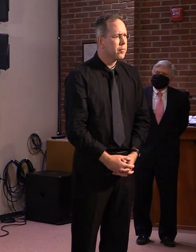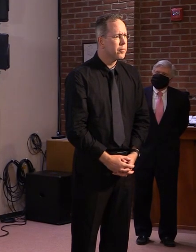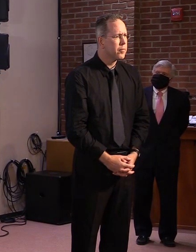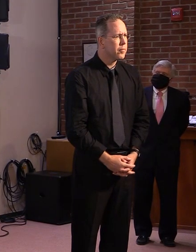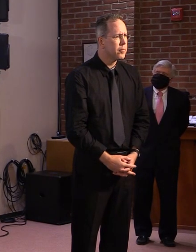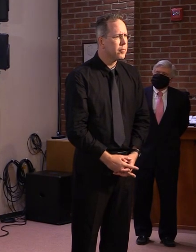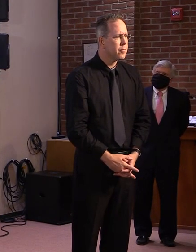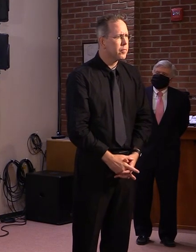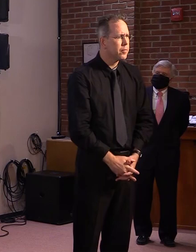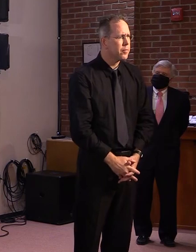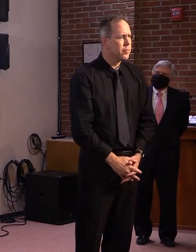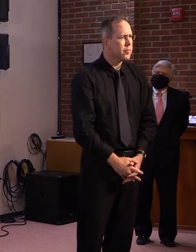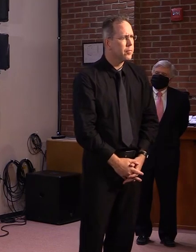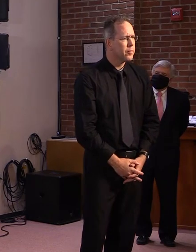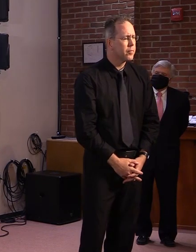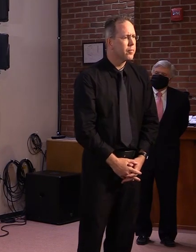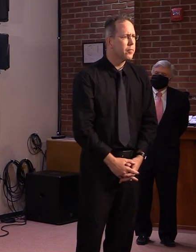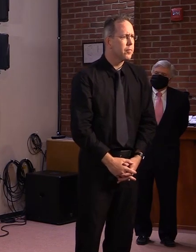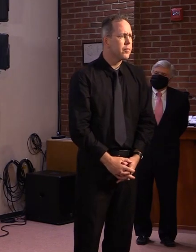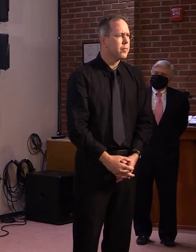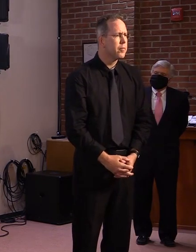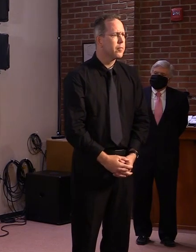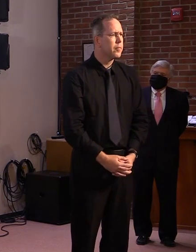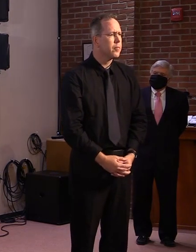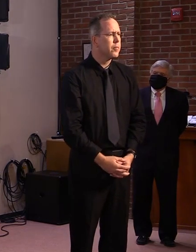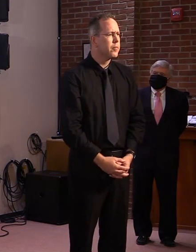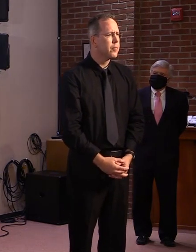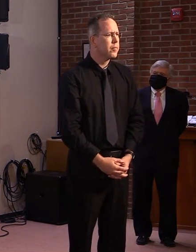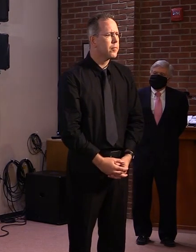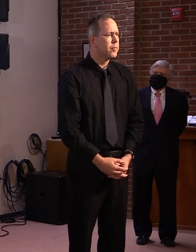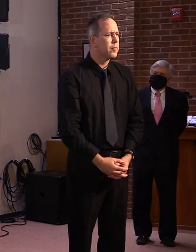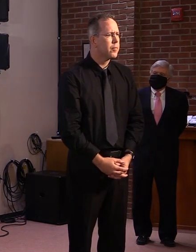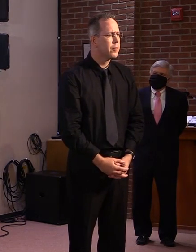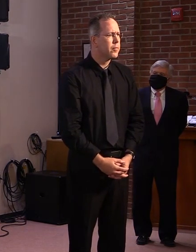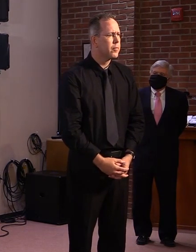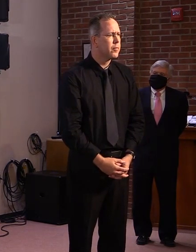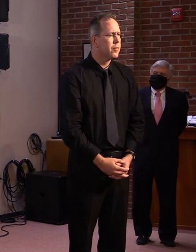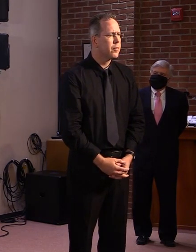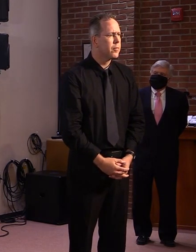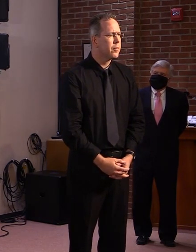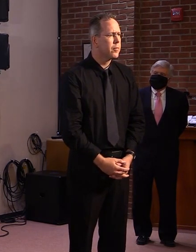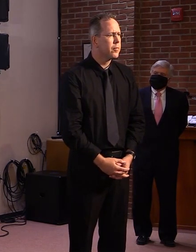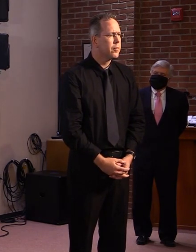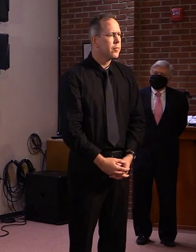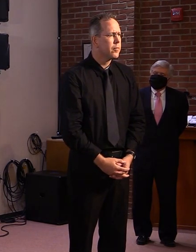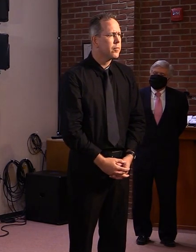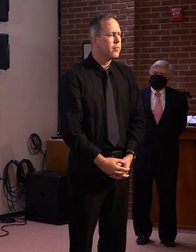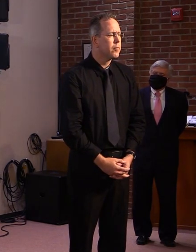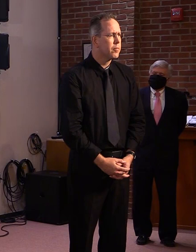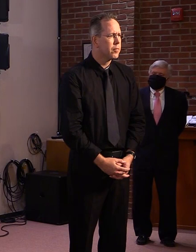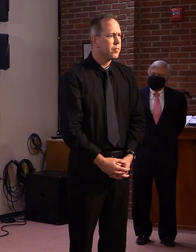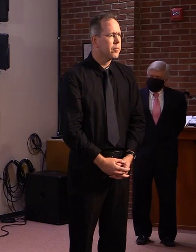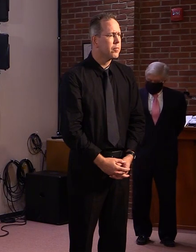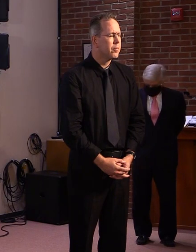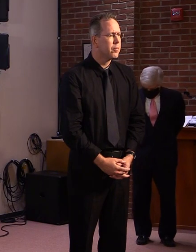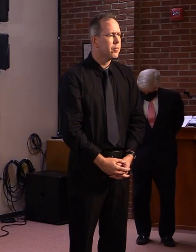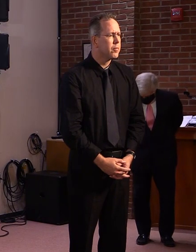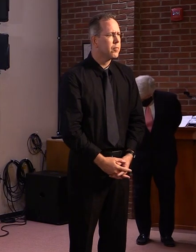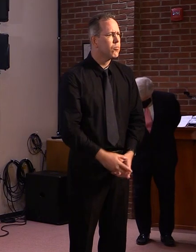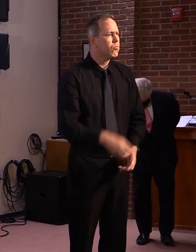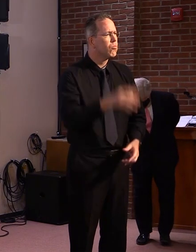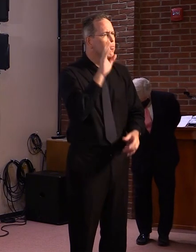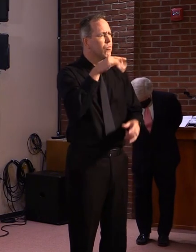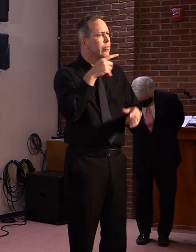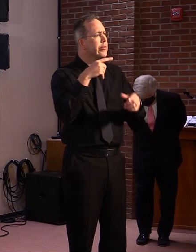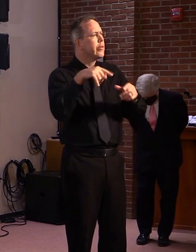something like high-intensity interval training, or even a class like spinning, where people are in a fixed location, but the goal is to